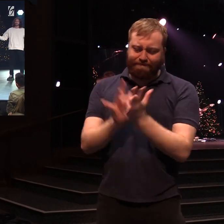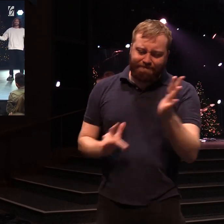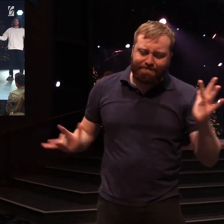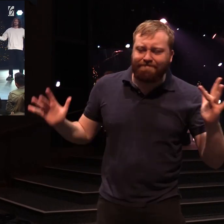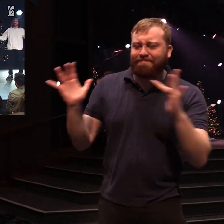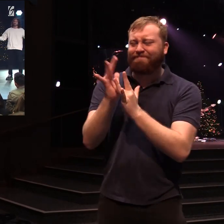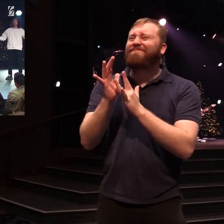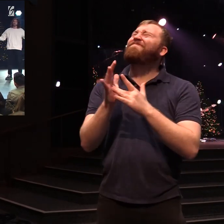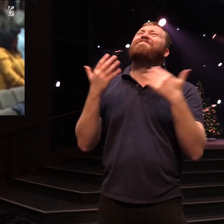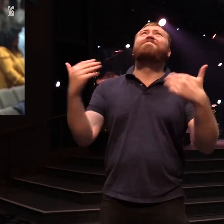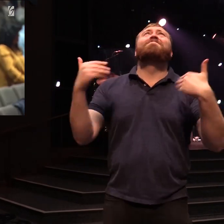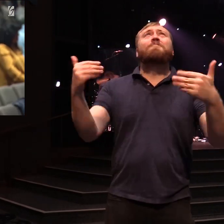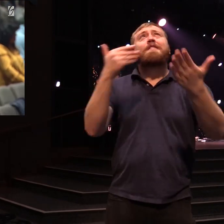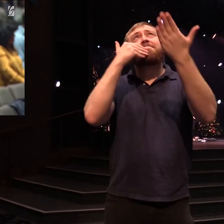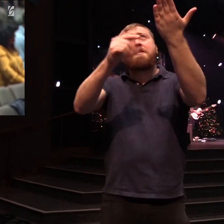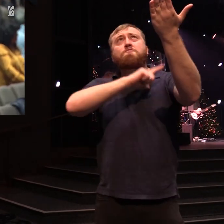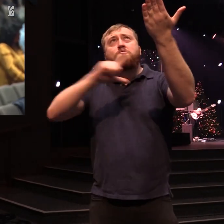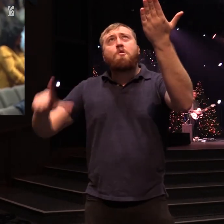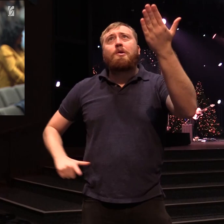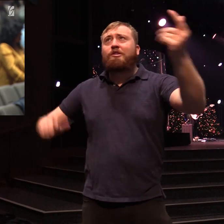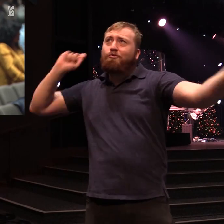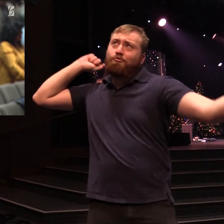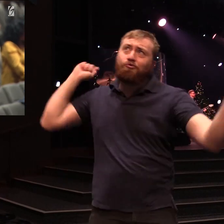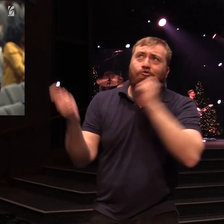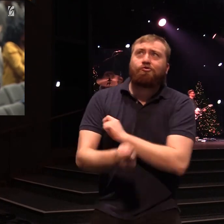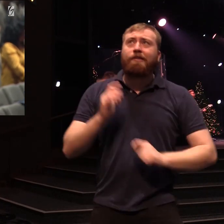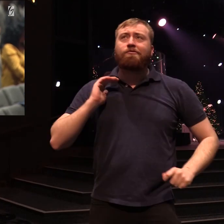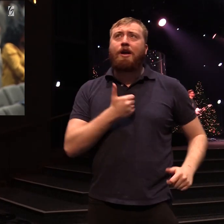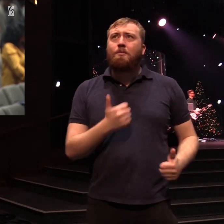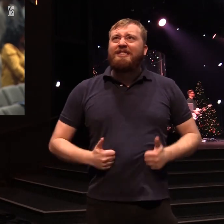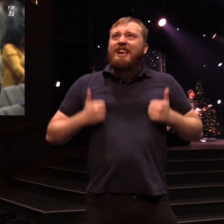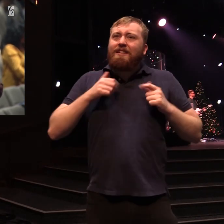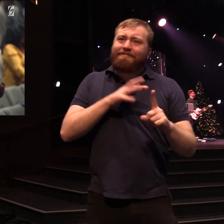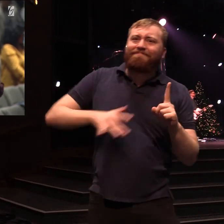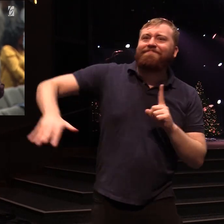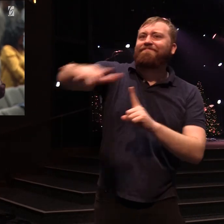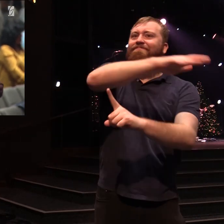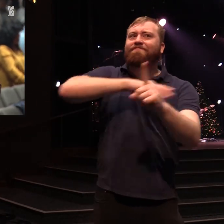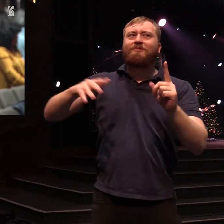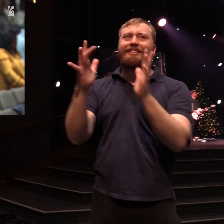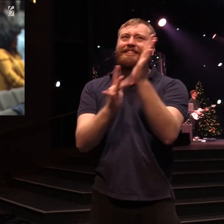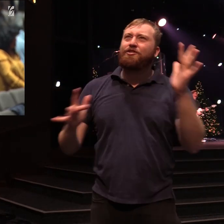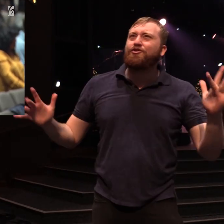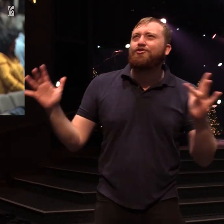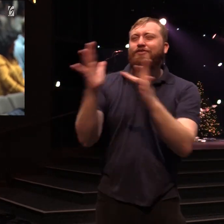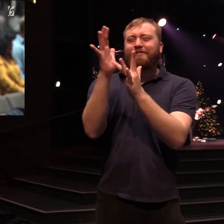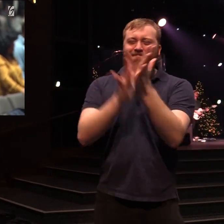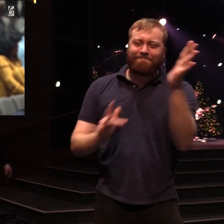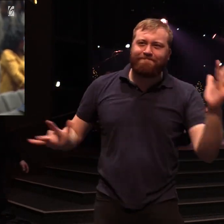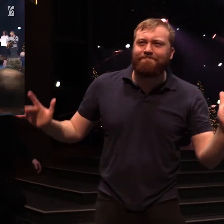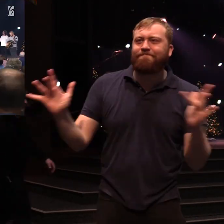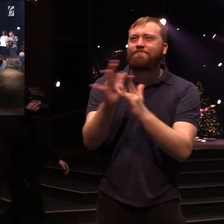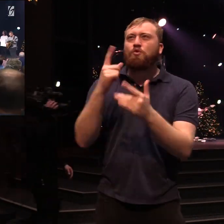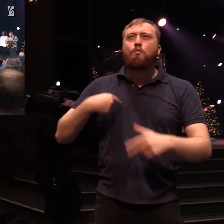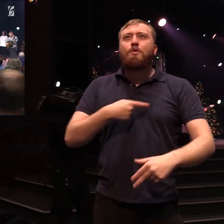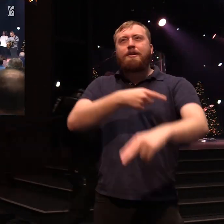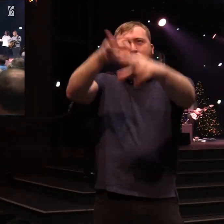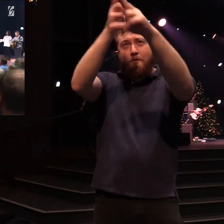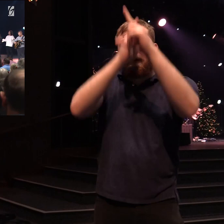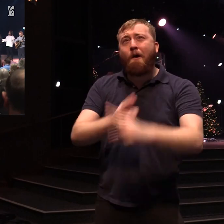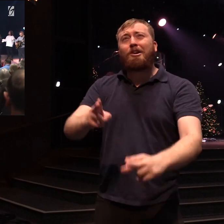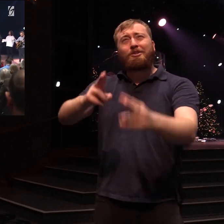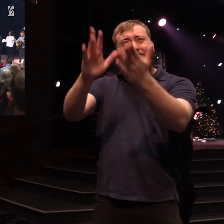that you shift the atmosphere of our lives. Say Jesus. Jesus, we give you all honor and glory and